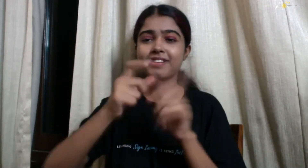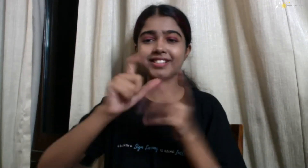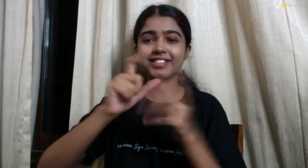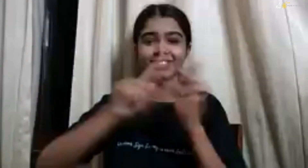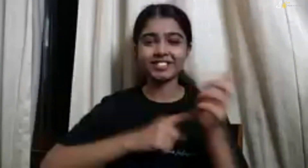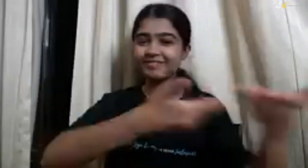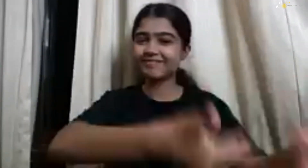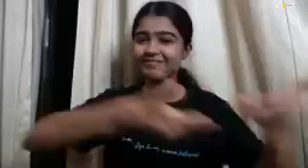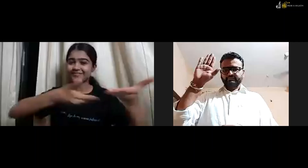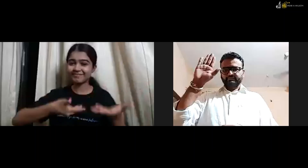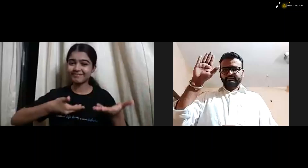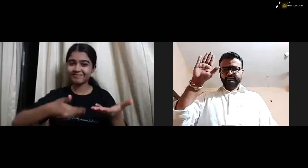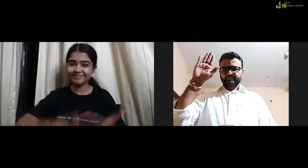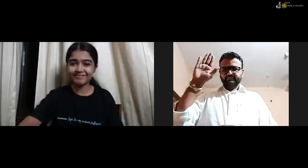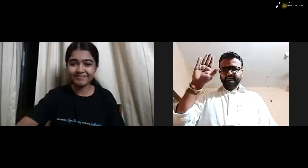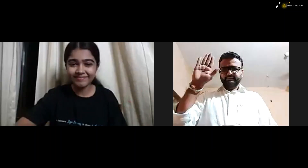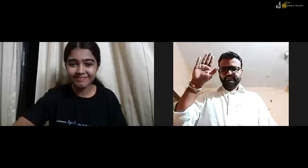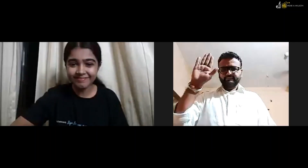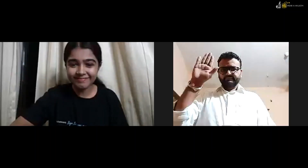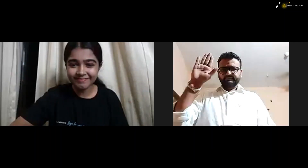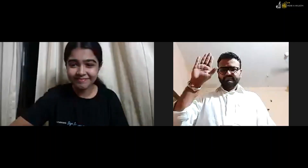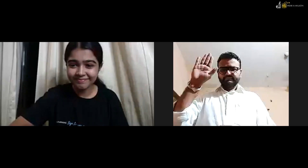Can you have Hiren Pandya?